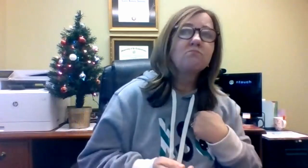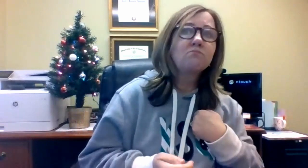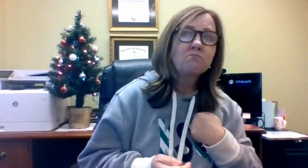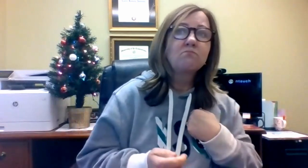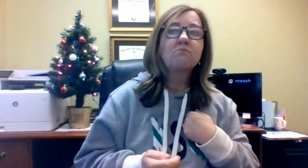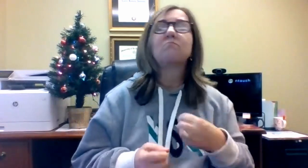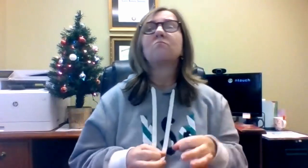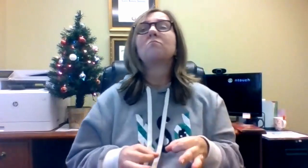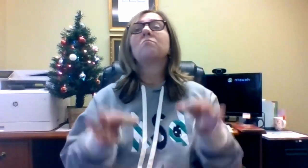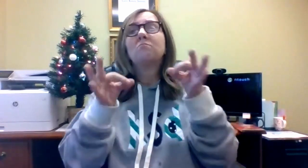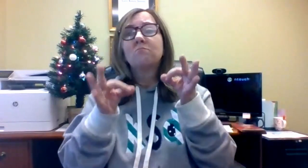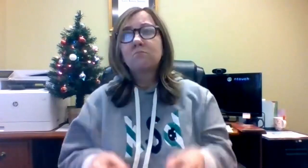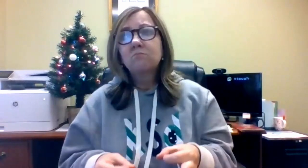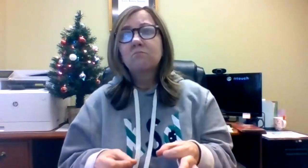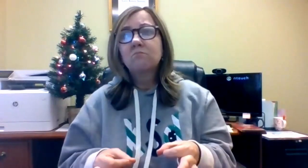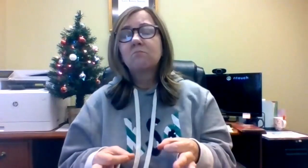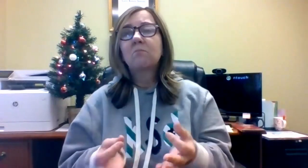The leadership team and I decided